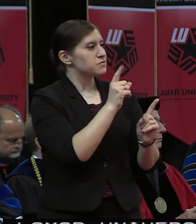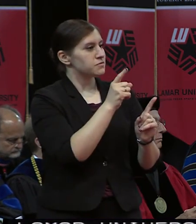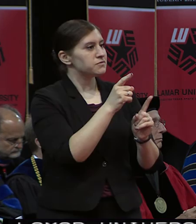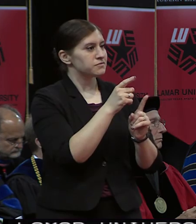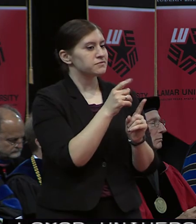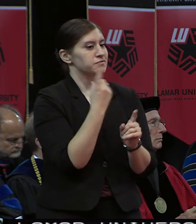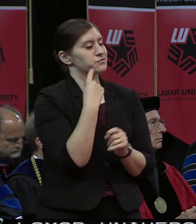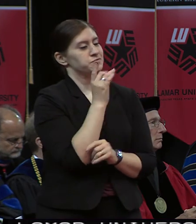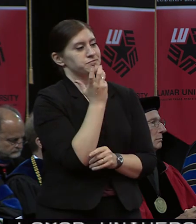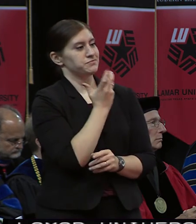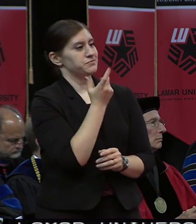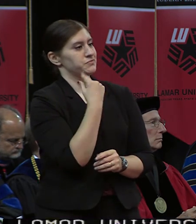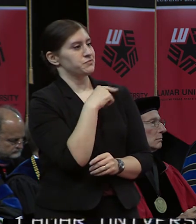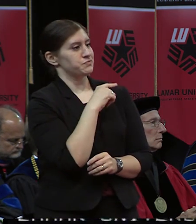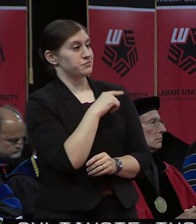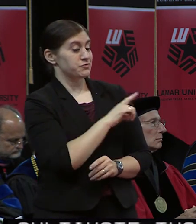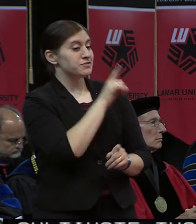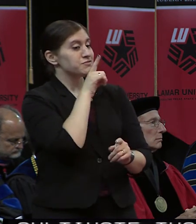are proud for you.